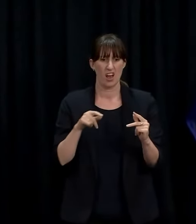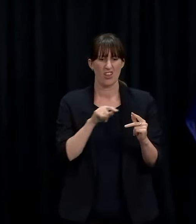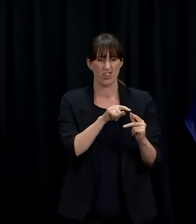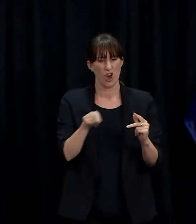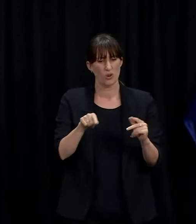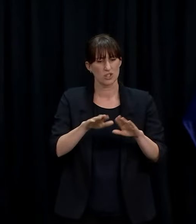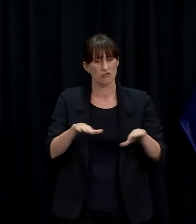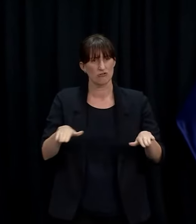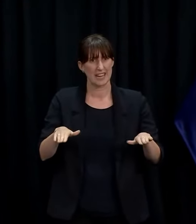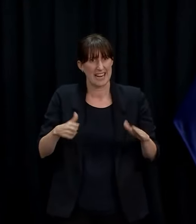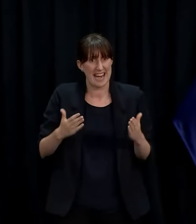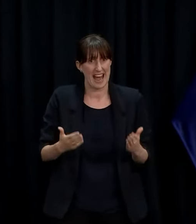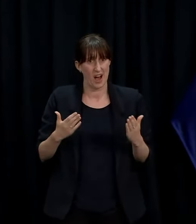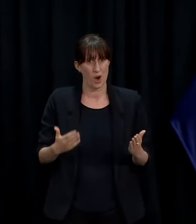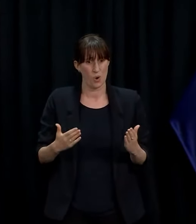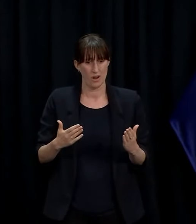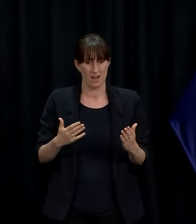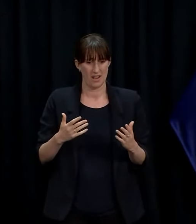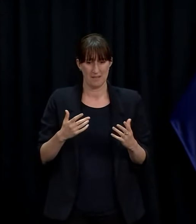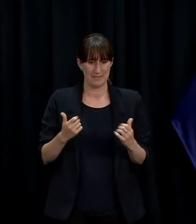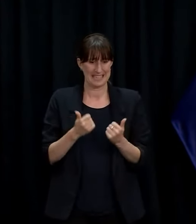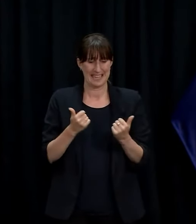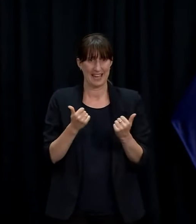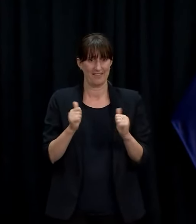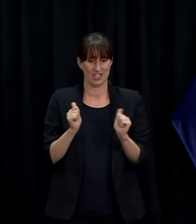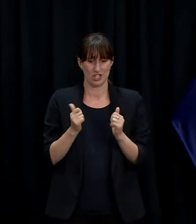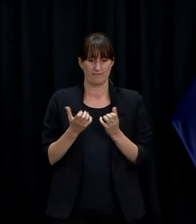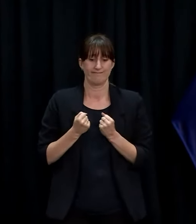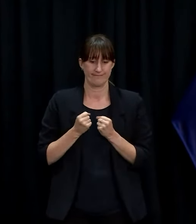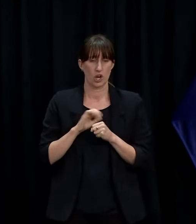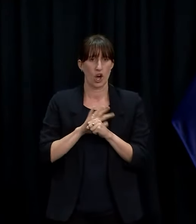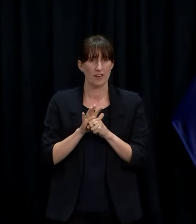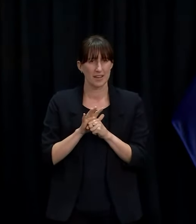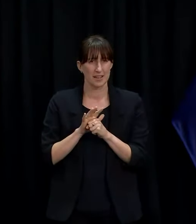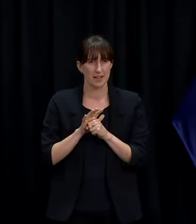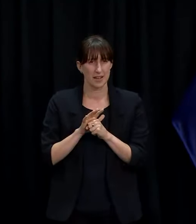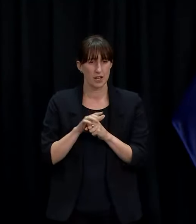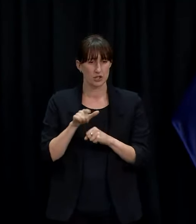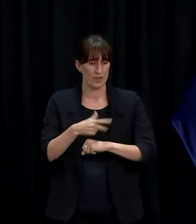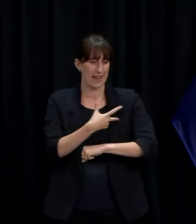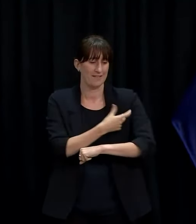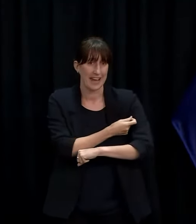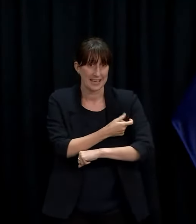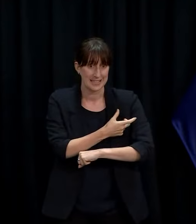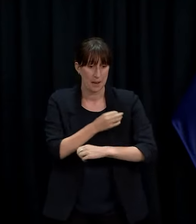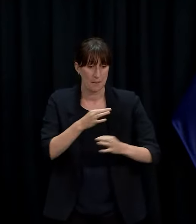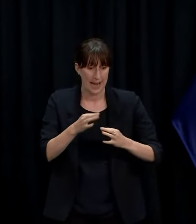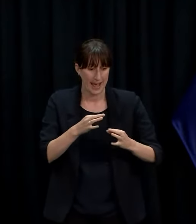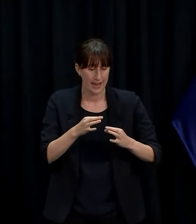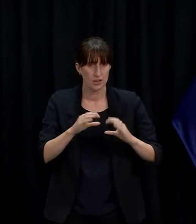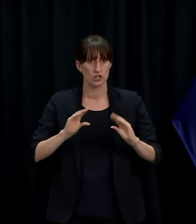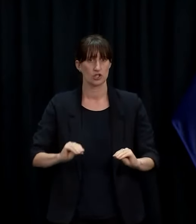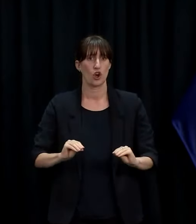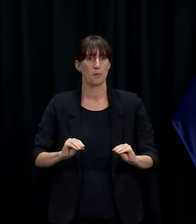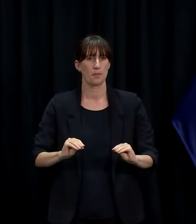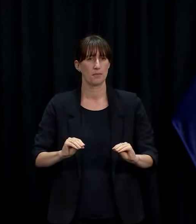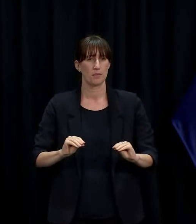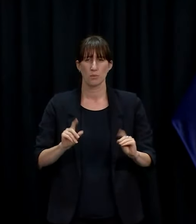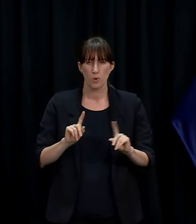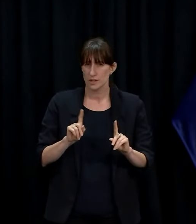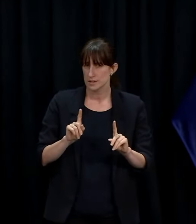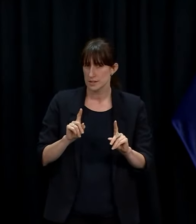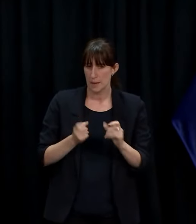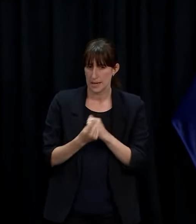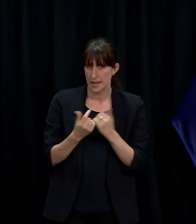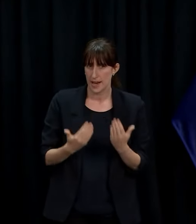is being pushed out 3 months. What does that mean for the stock of paediatric vaccines that the government had for those children? I'm not concerned about that at the moment. So